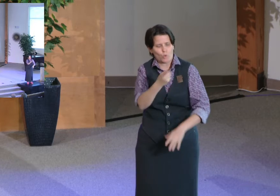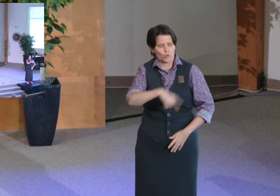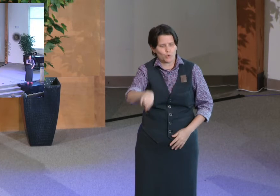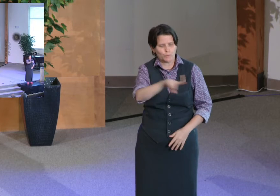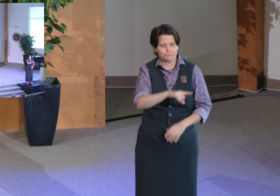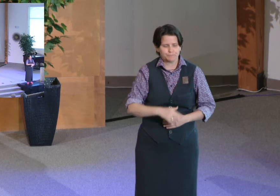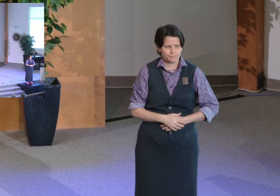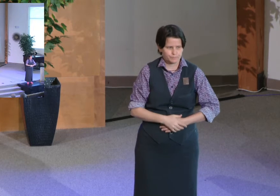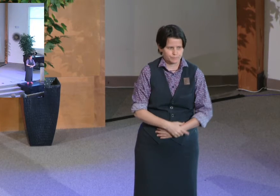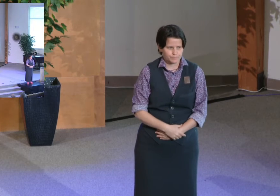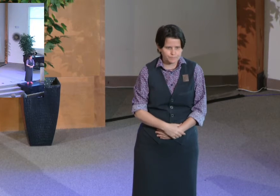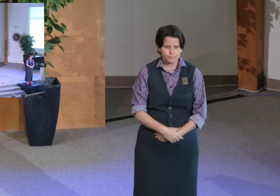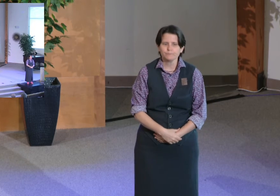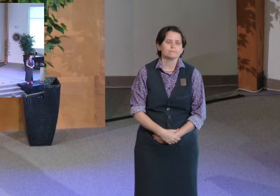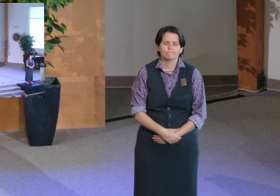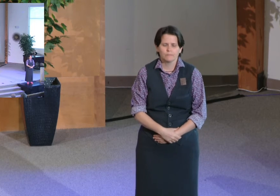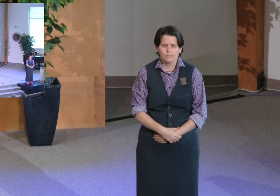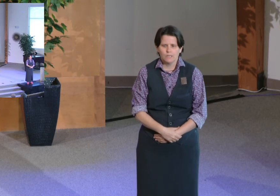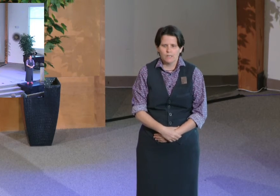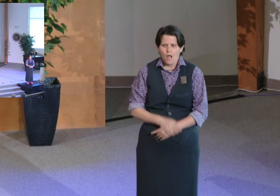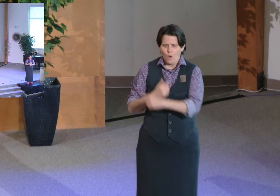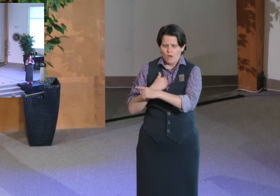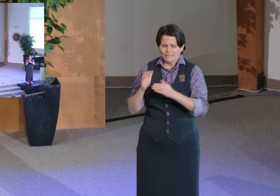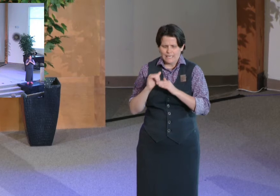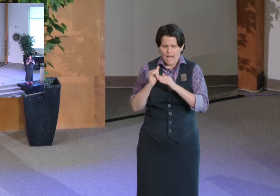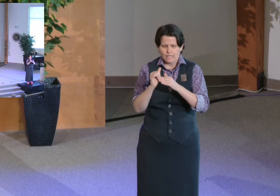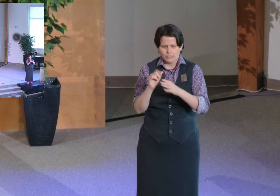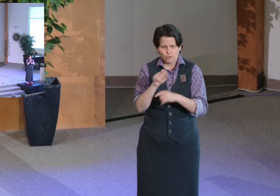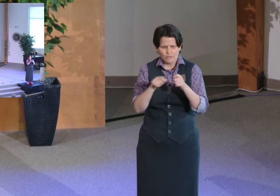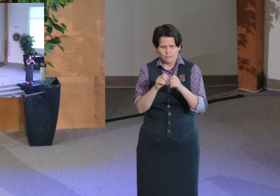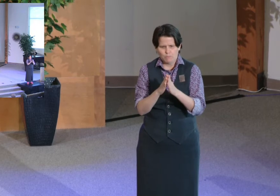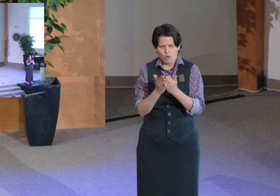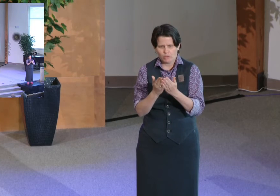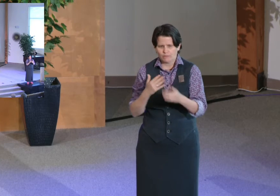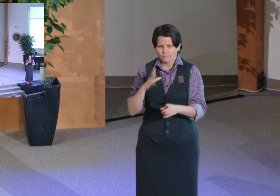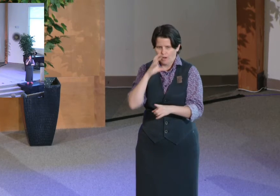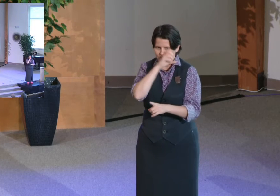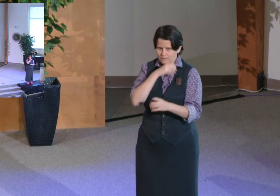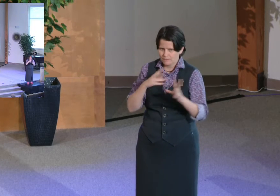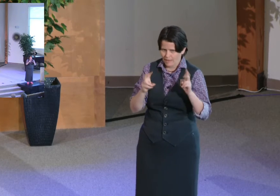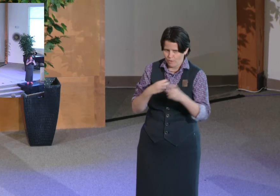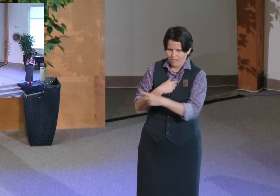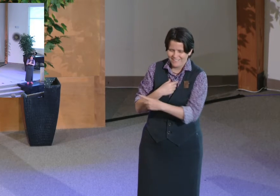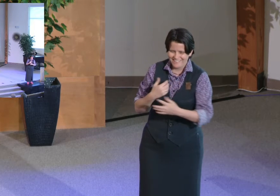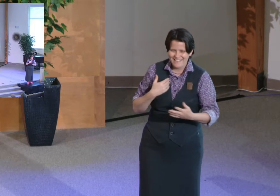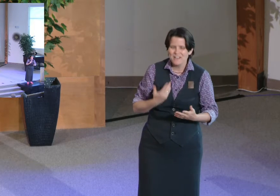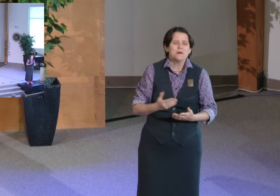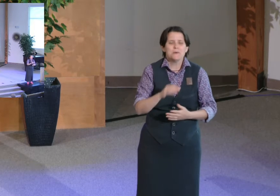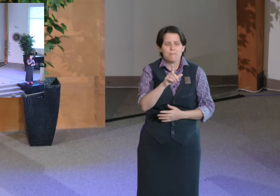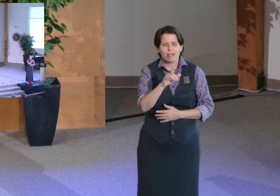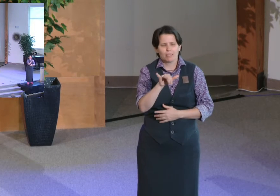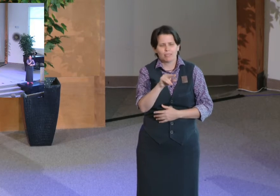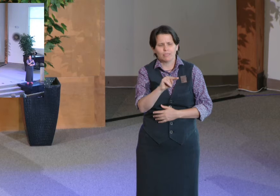legacy begins at home, whether you have children or not. It's the legacy that we live in the world. And she writes, no matter how